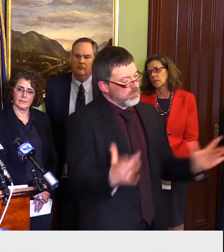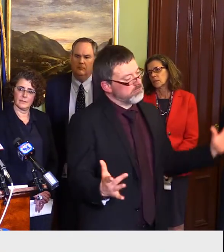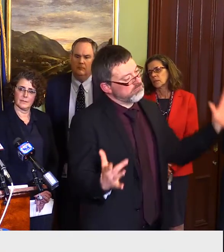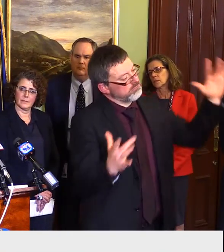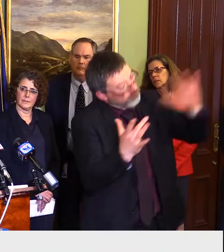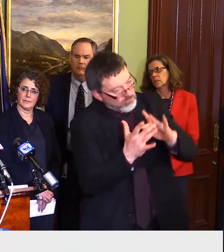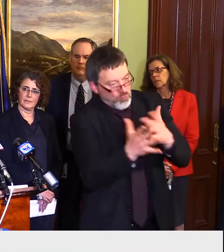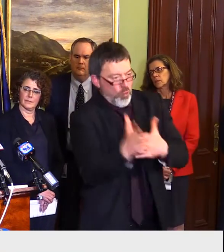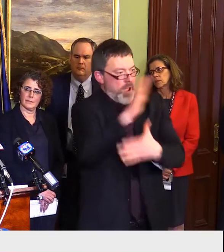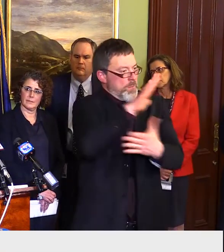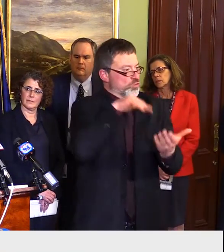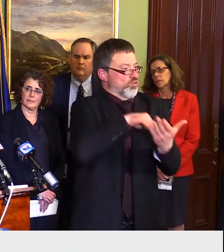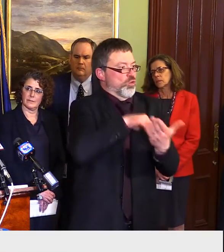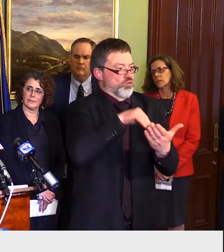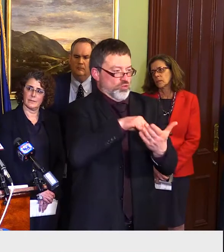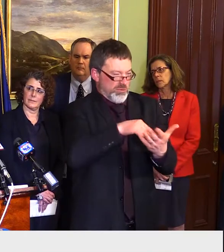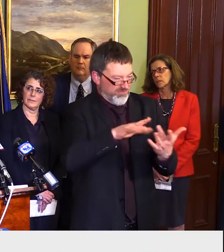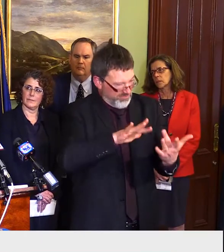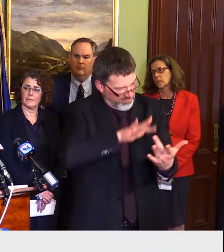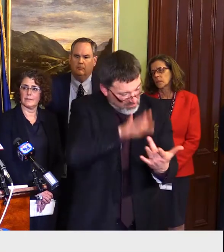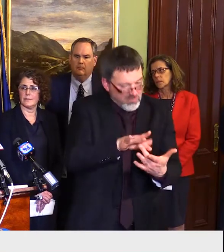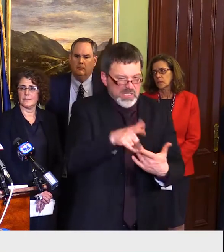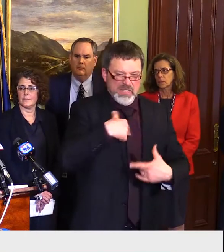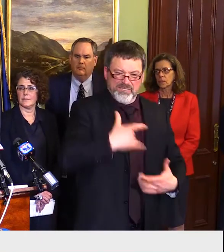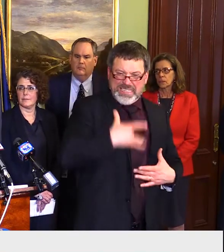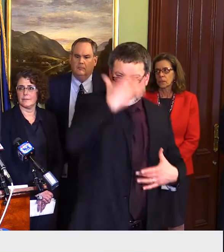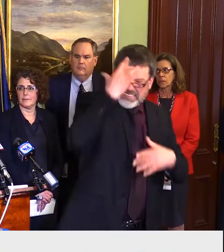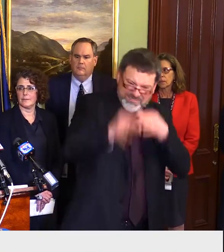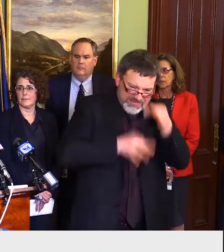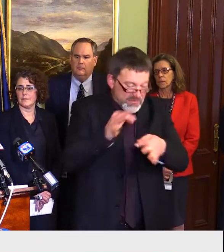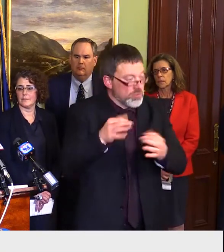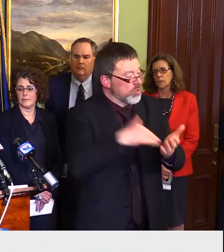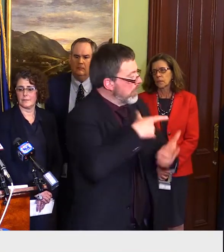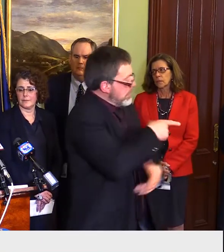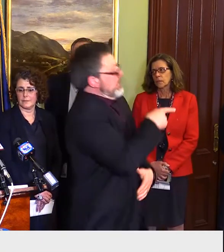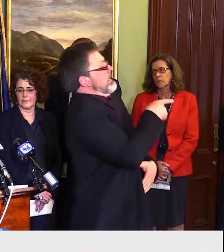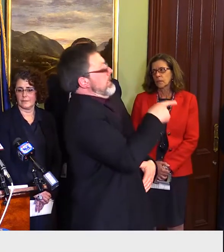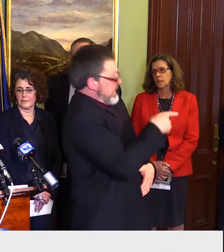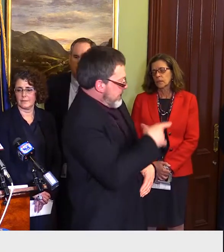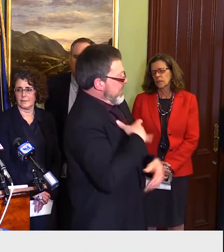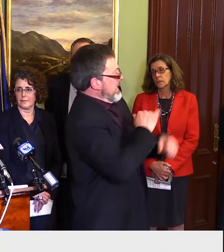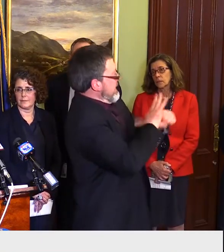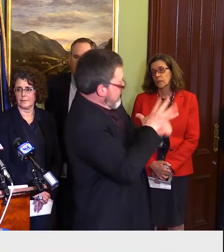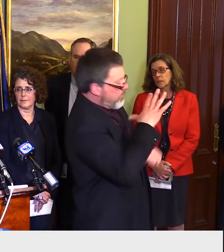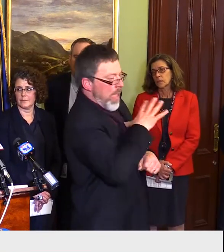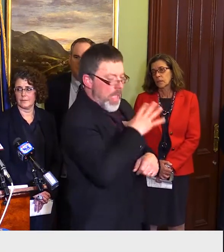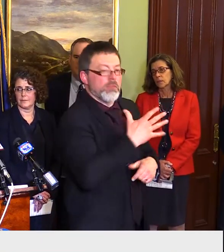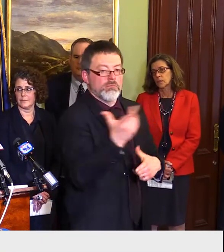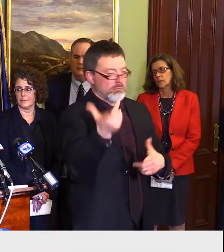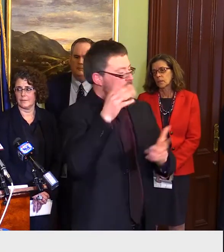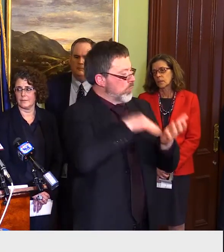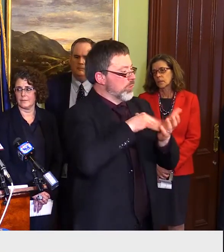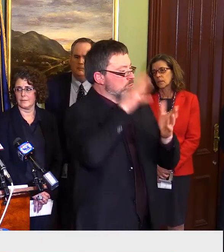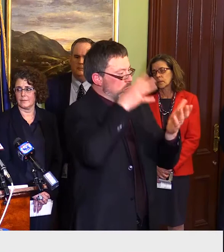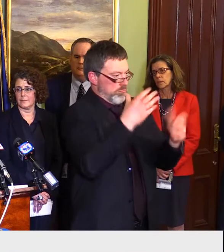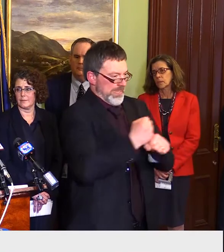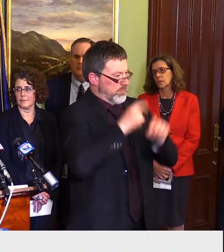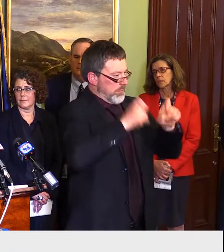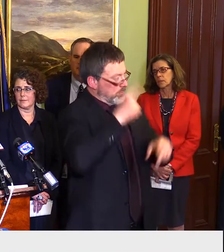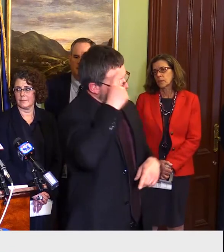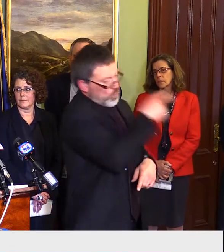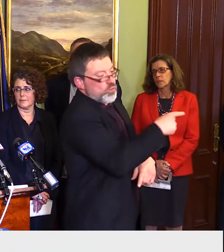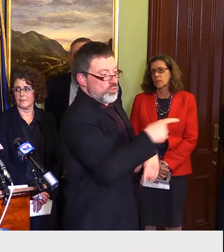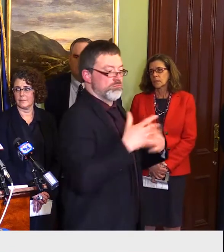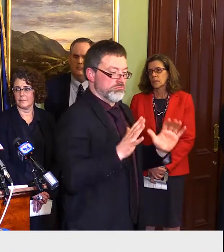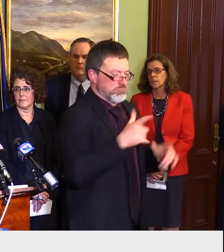our testing capacity, based on capacity that gets expanded into the private sector, and our major medical